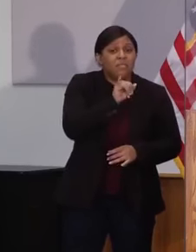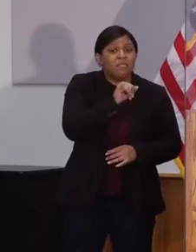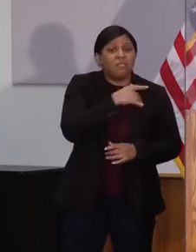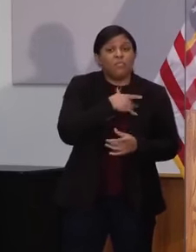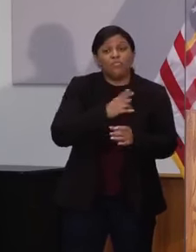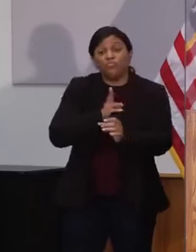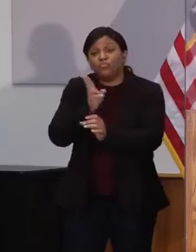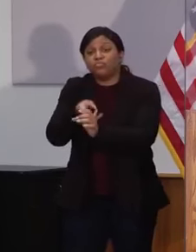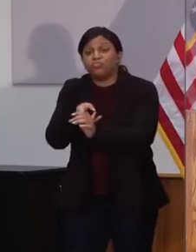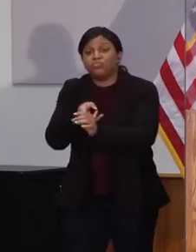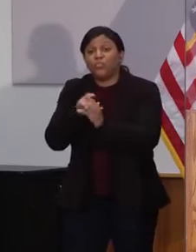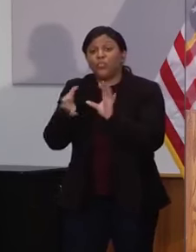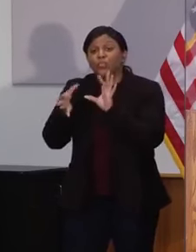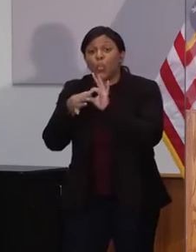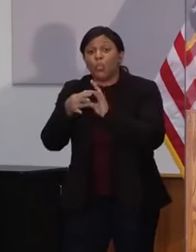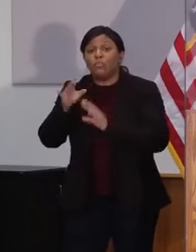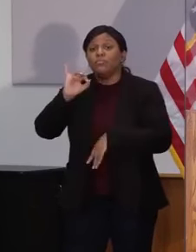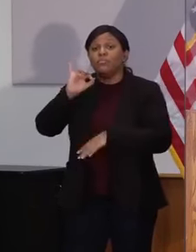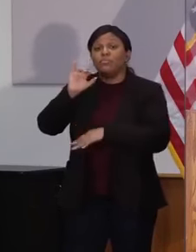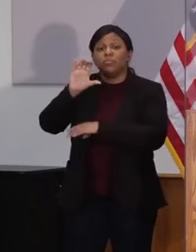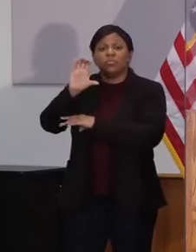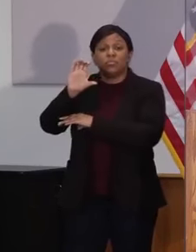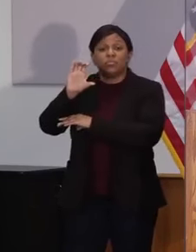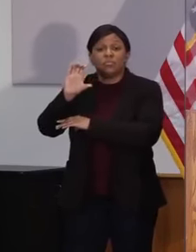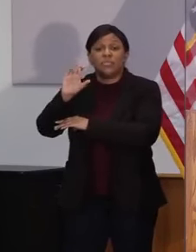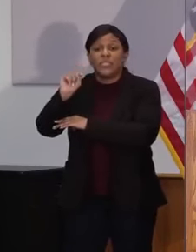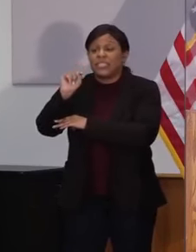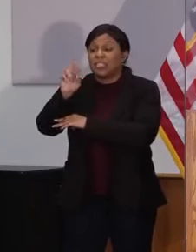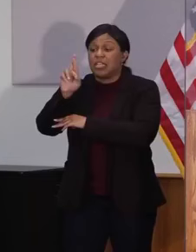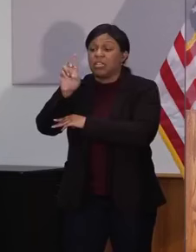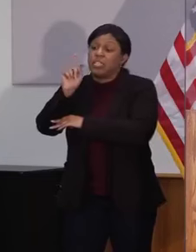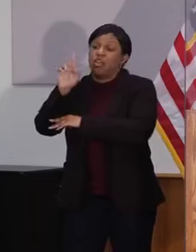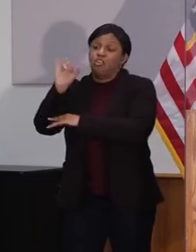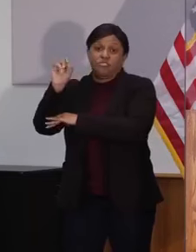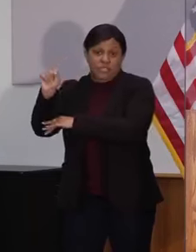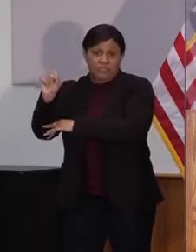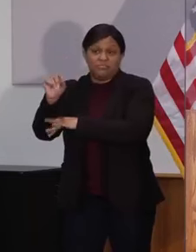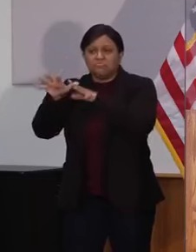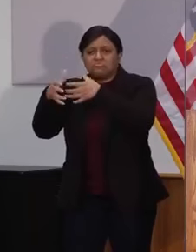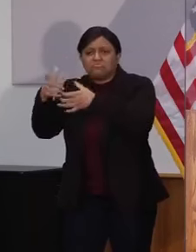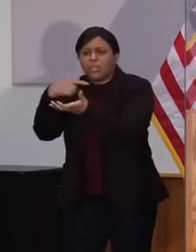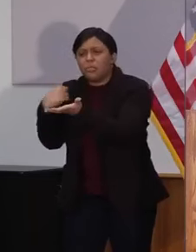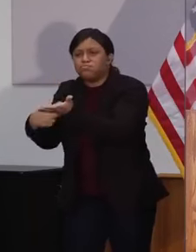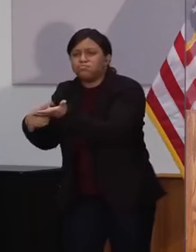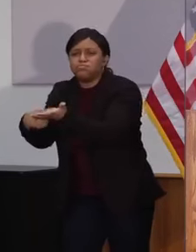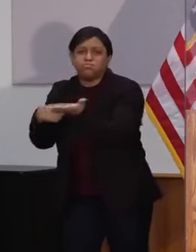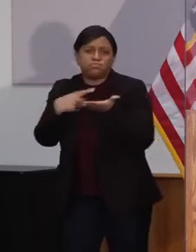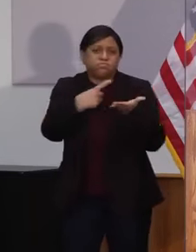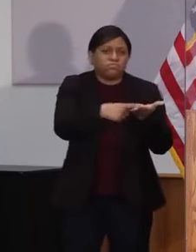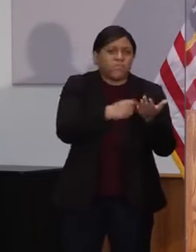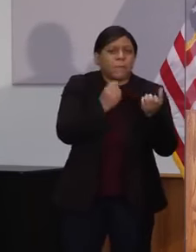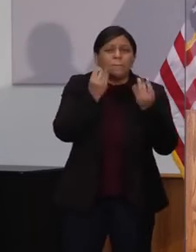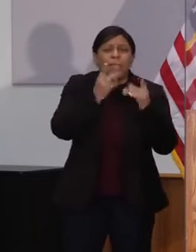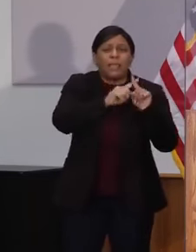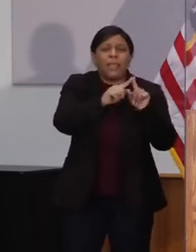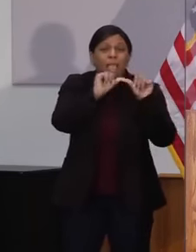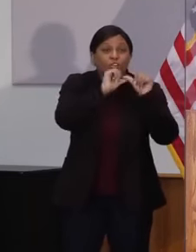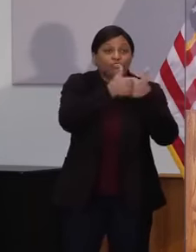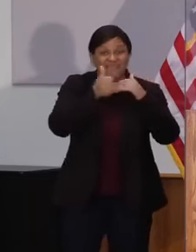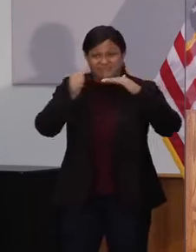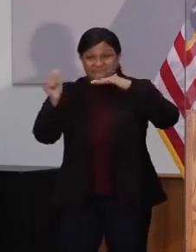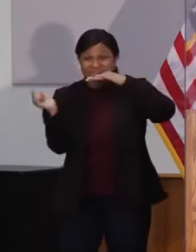we discussed preparations for the trial. So this was all of the agencies that work with the federal government on